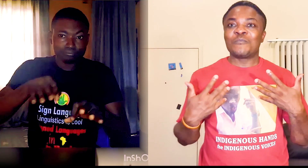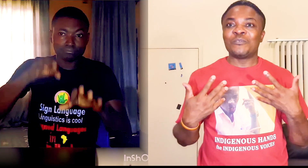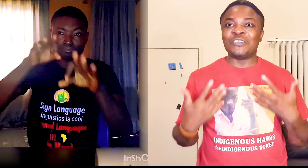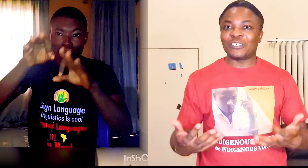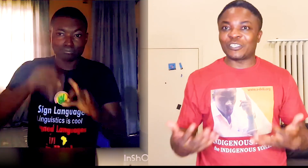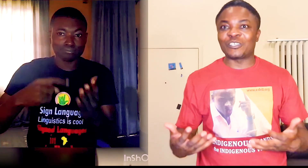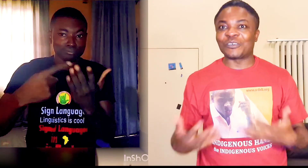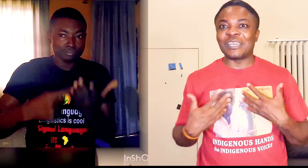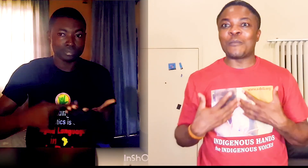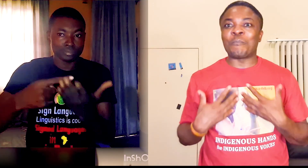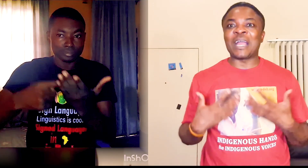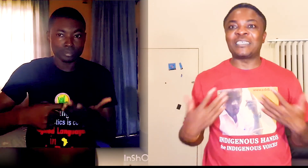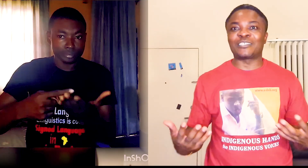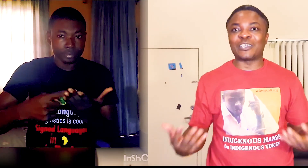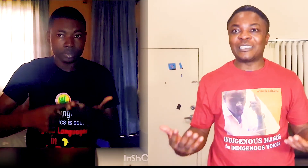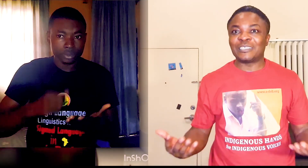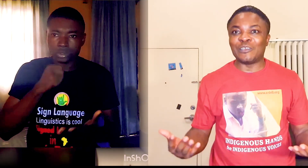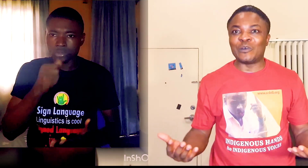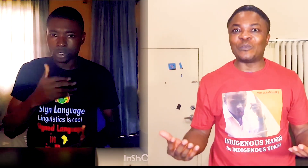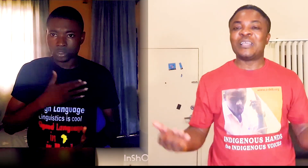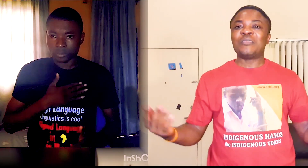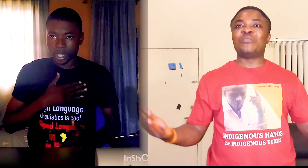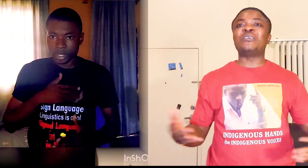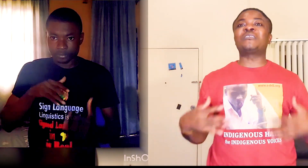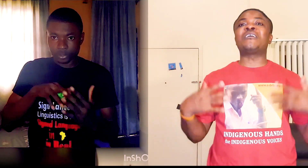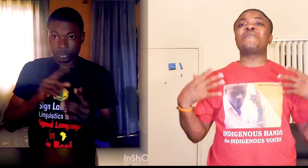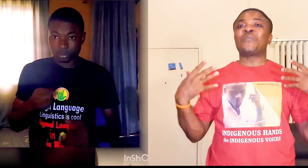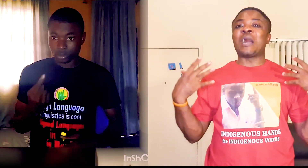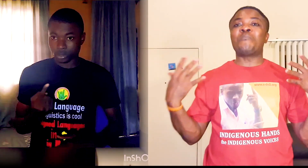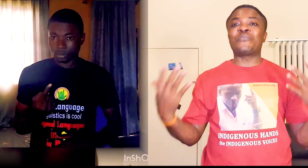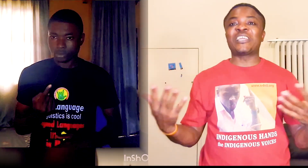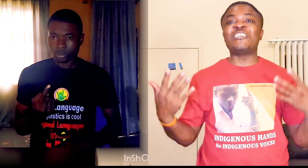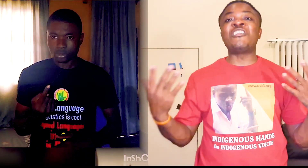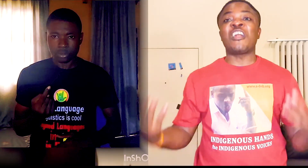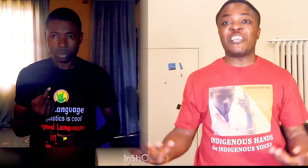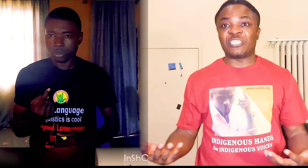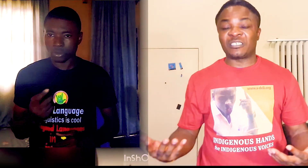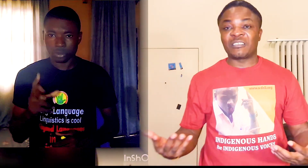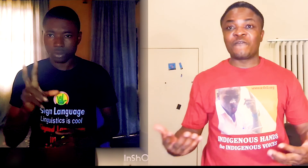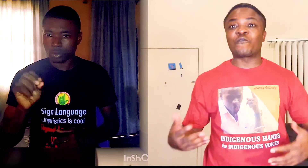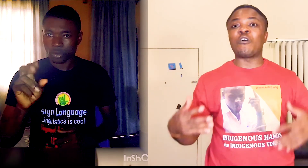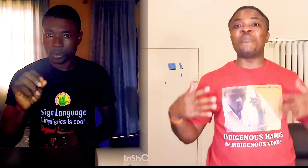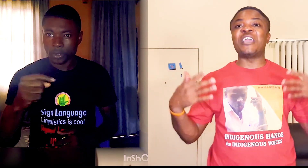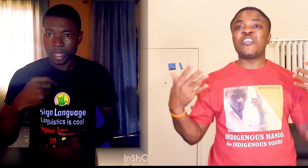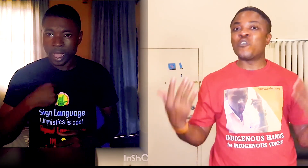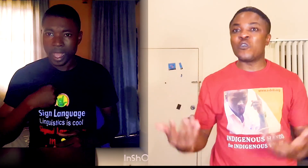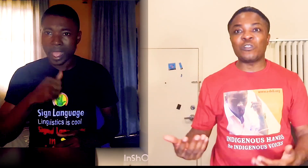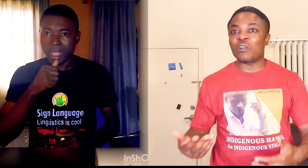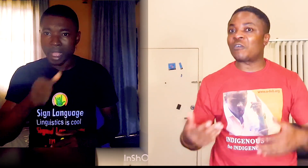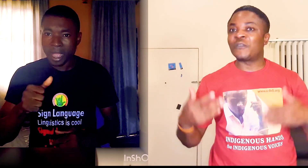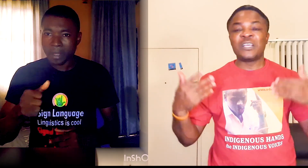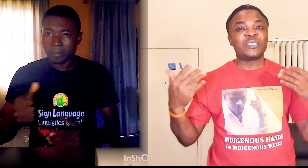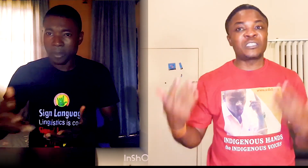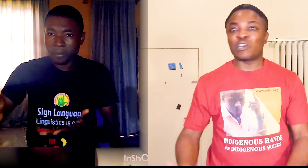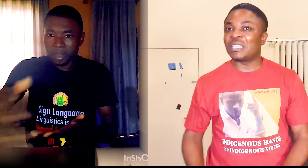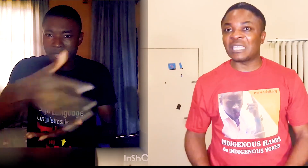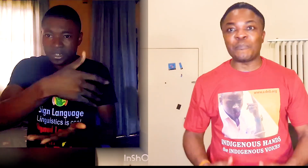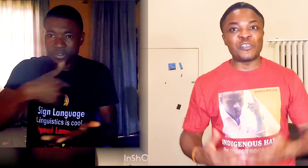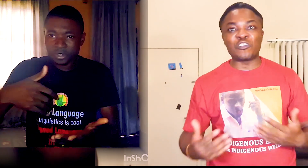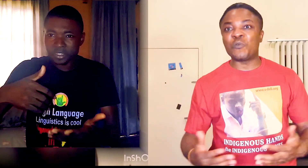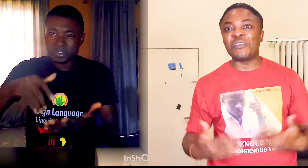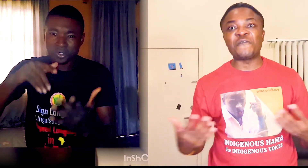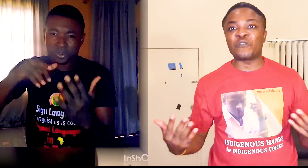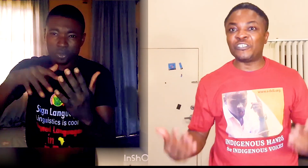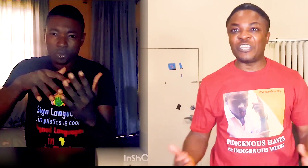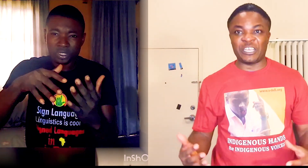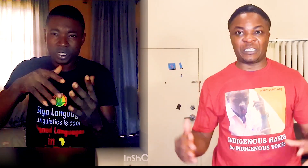not necessarily my studies alone. I'm bringing knowledge from a whole lot of studies that have